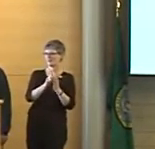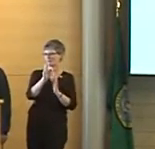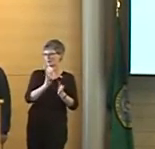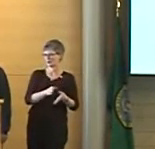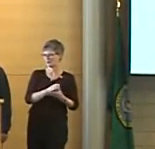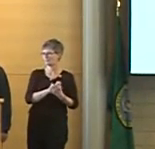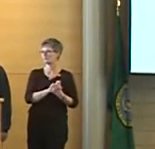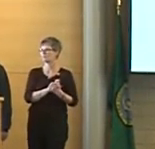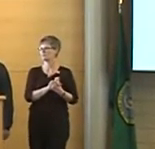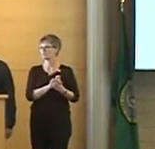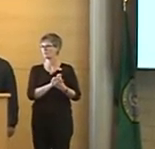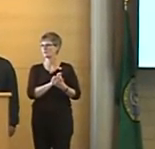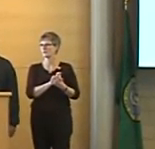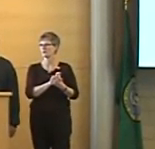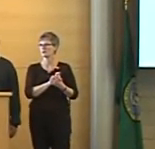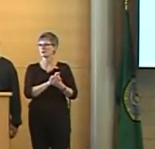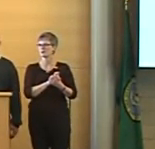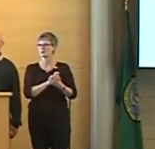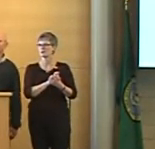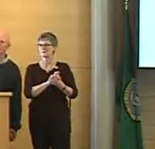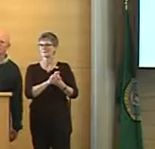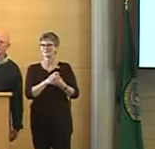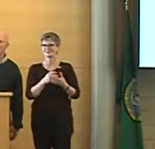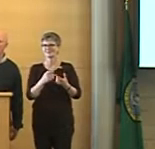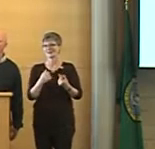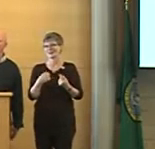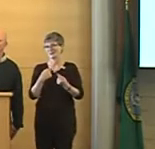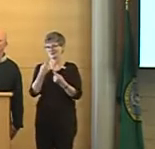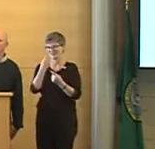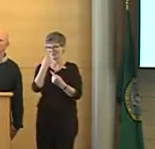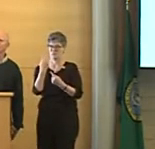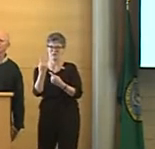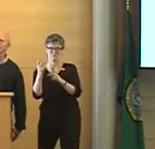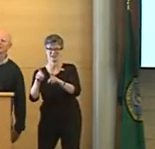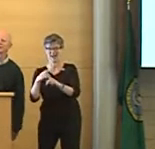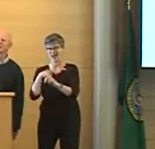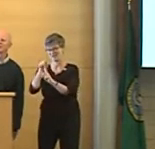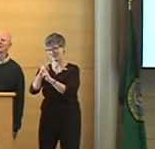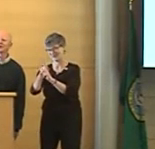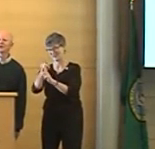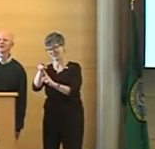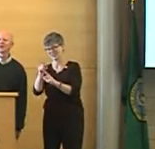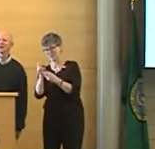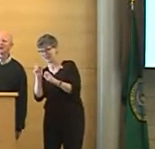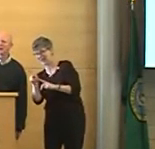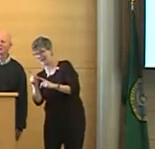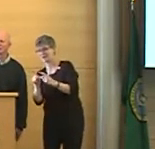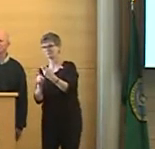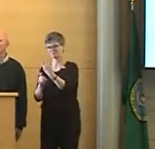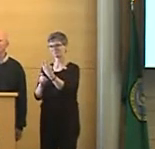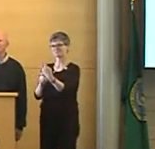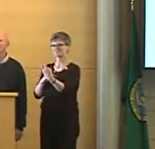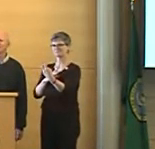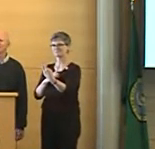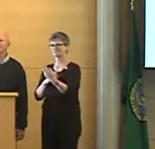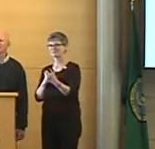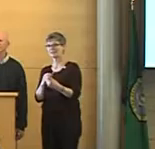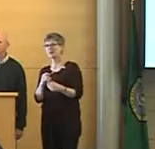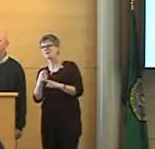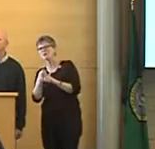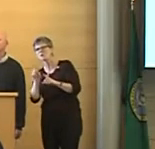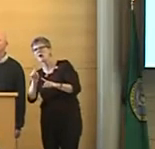lot of hands would have gone up. What about software and operating system developers? Anybody here from Microsoft or elsewhere?